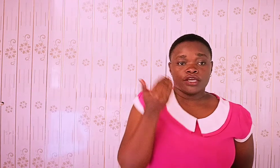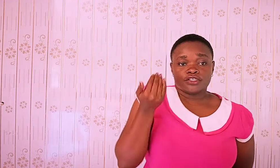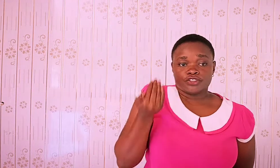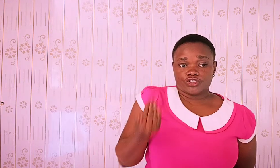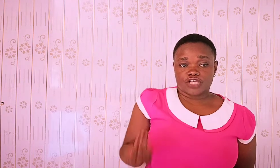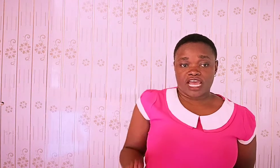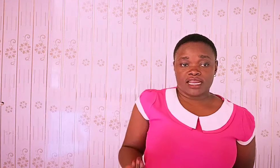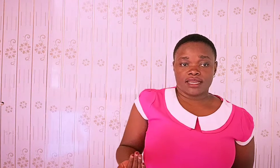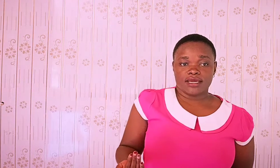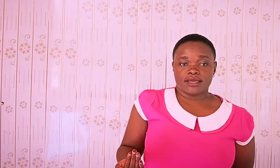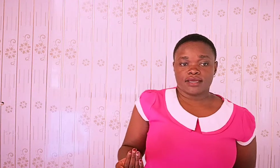Child.